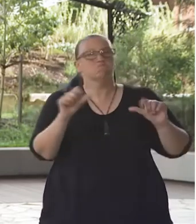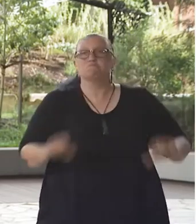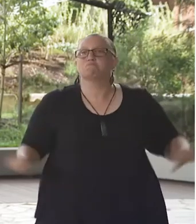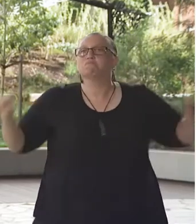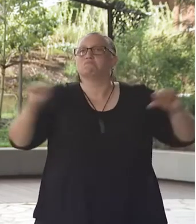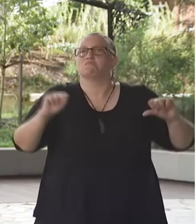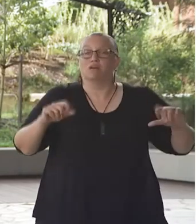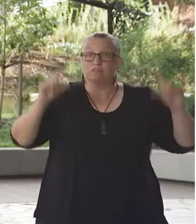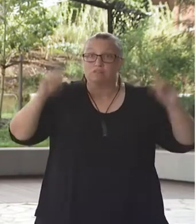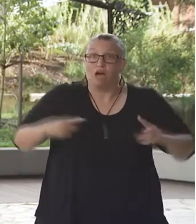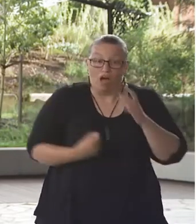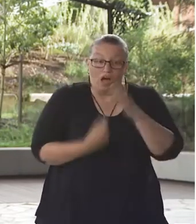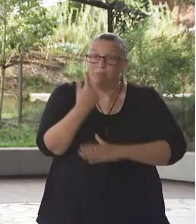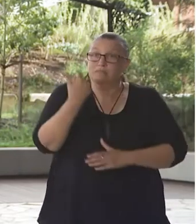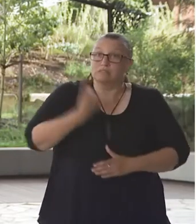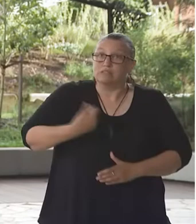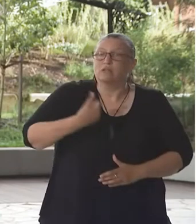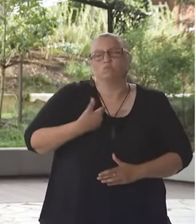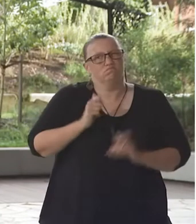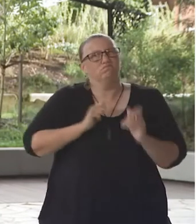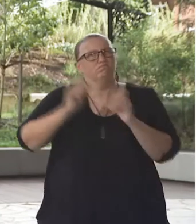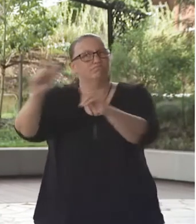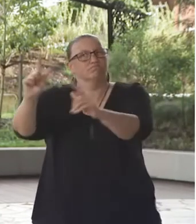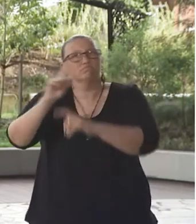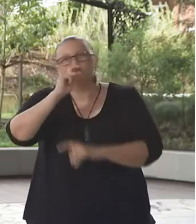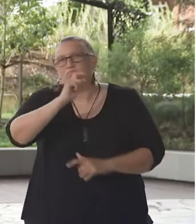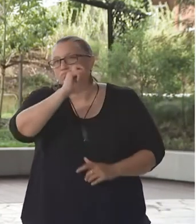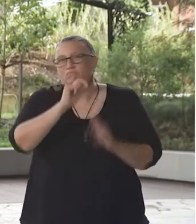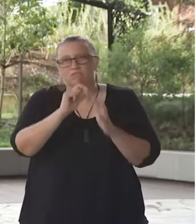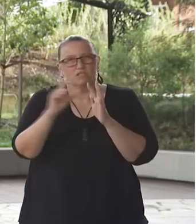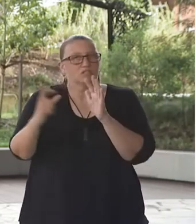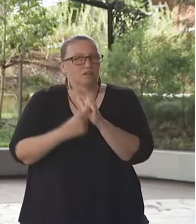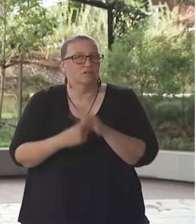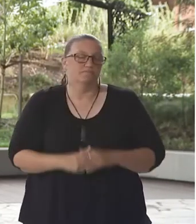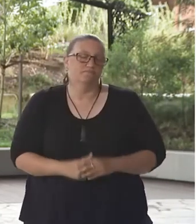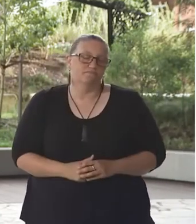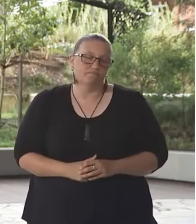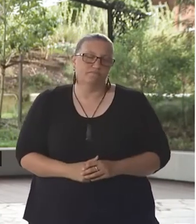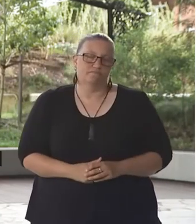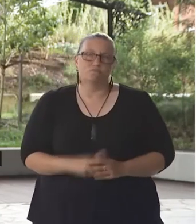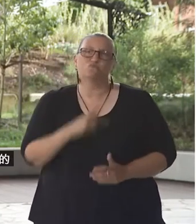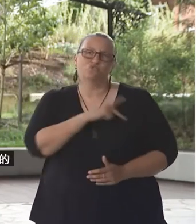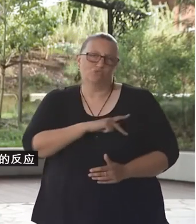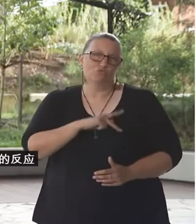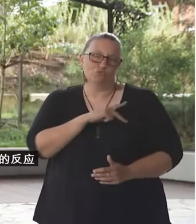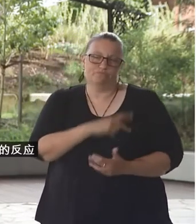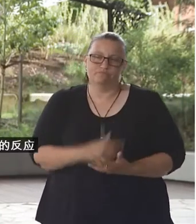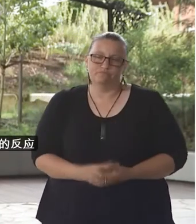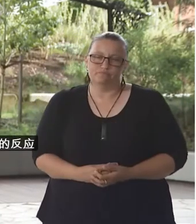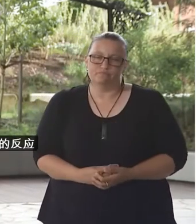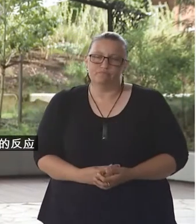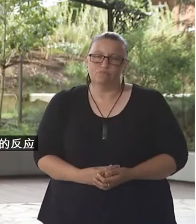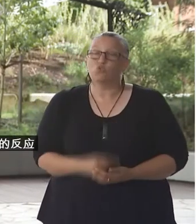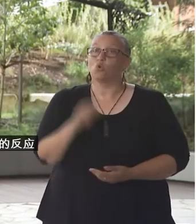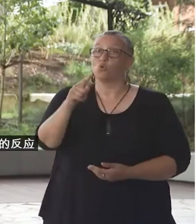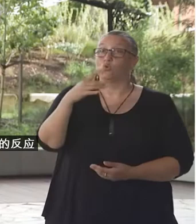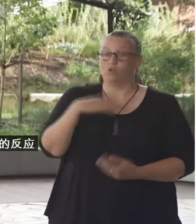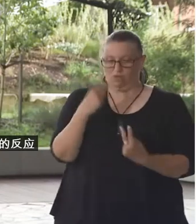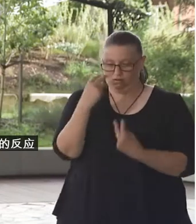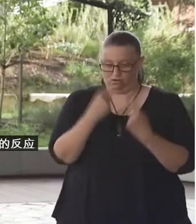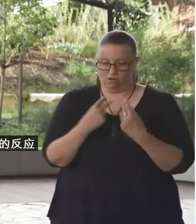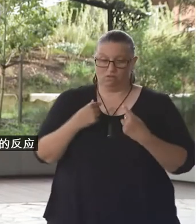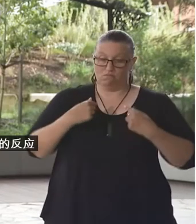their risk and asking them to calibrate their response depending on that level of risk and making those